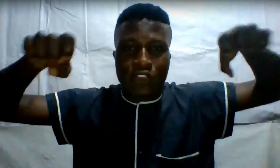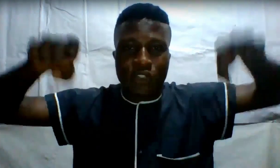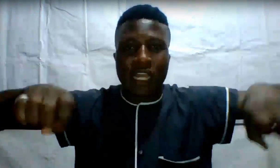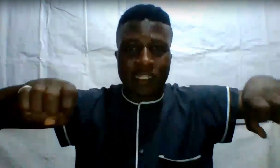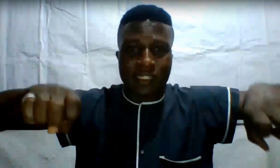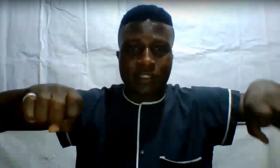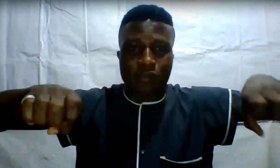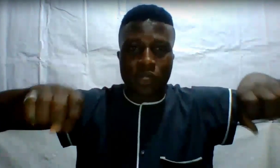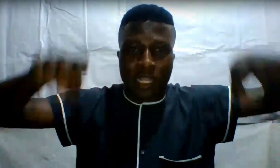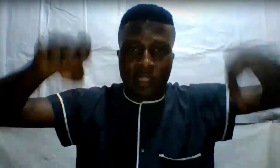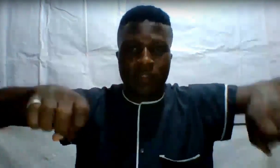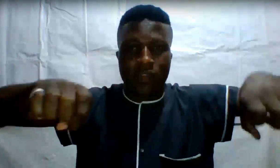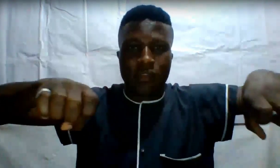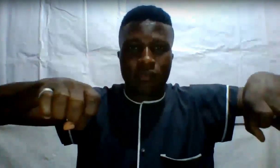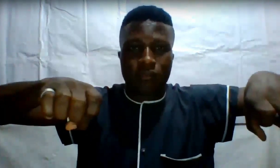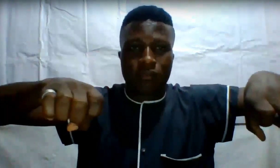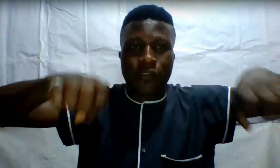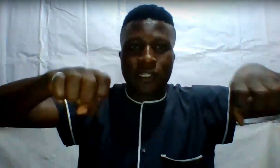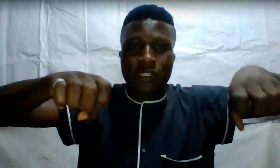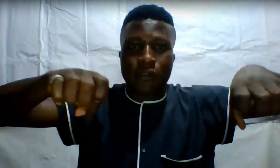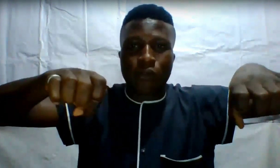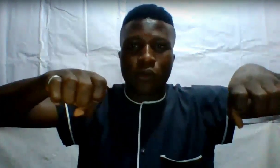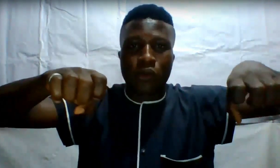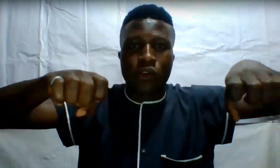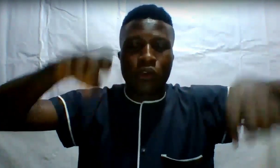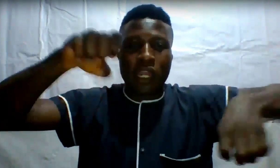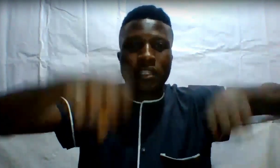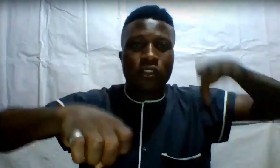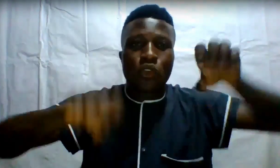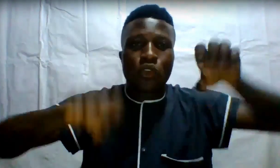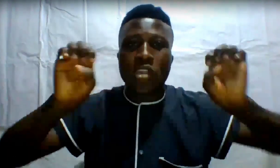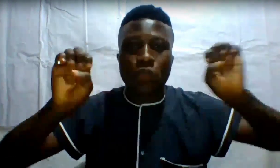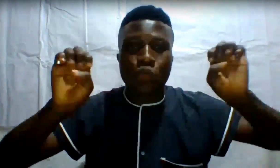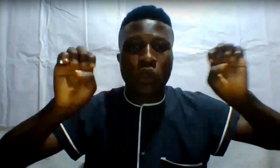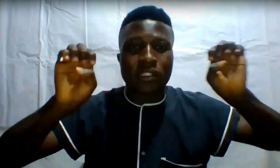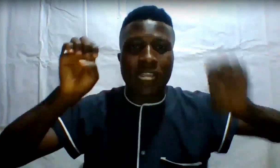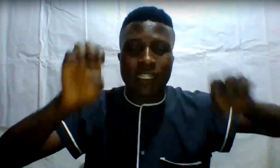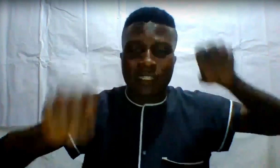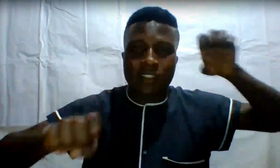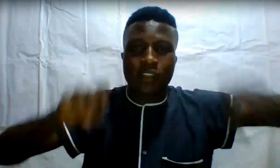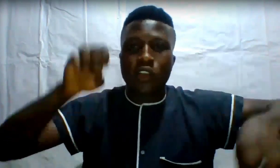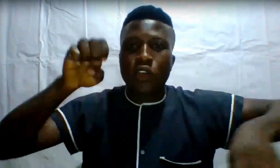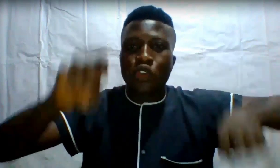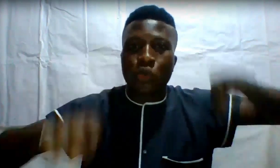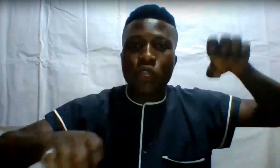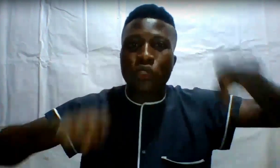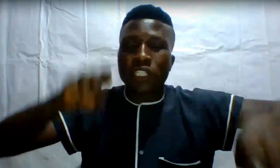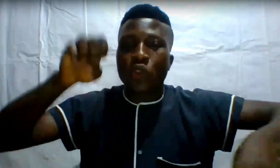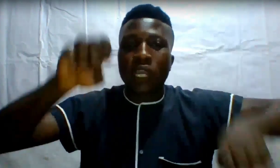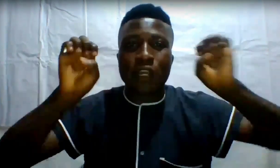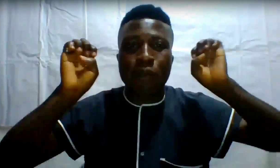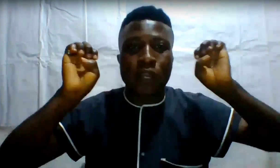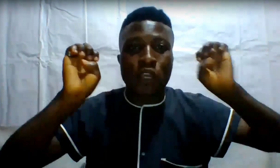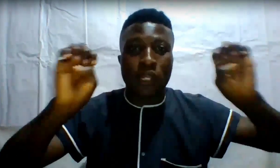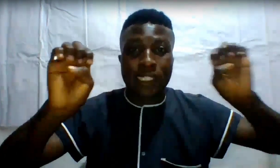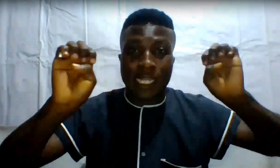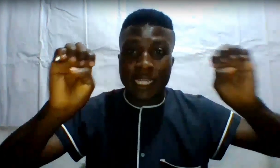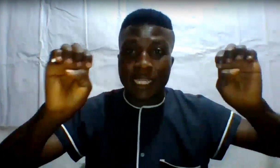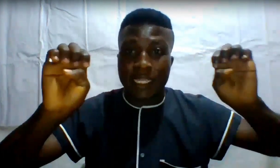like facing the floor, right? So your cat walks like this. So when you see your cat finger, remember your letter E, right?